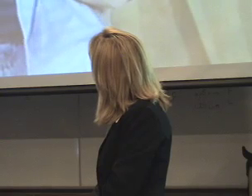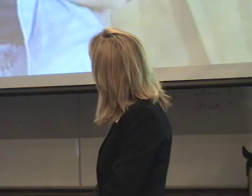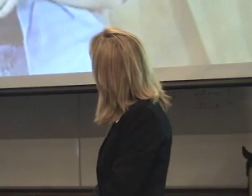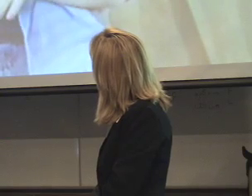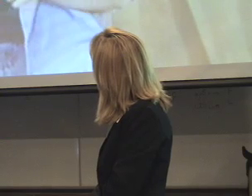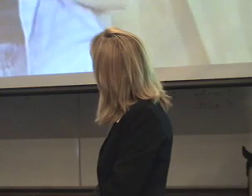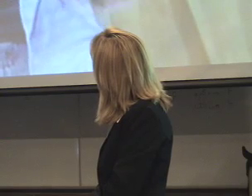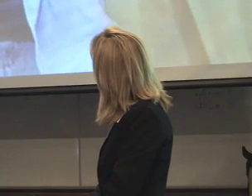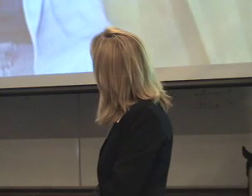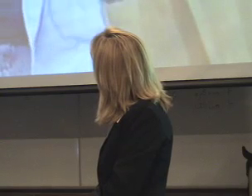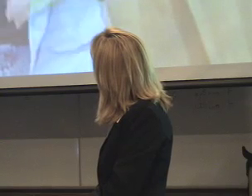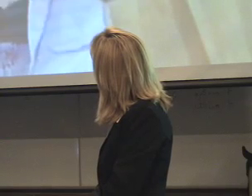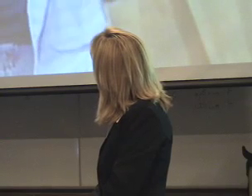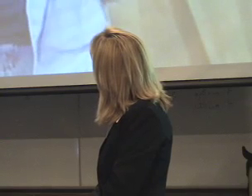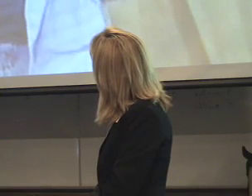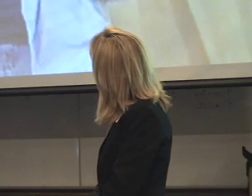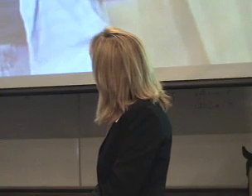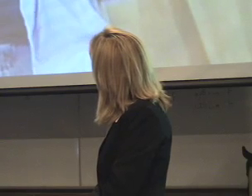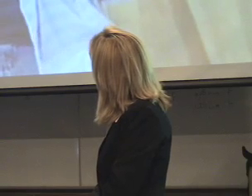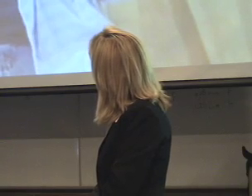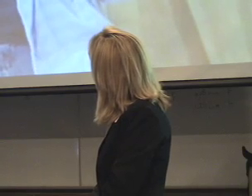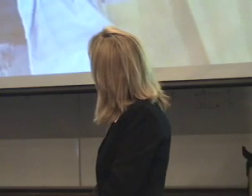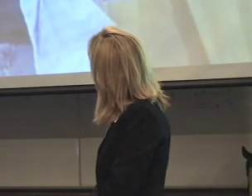The teacher says I'm doing a pretty good job. So I read,